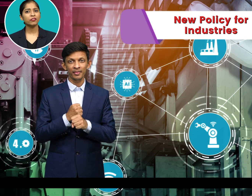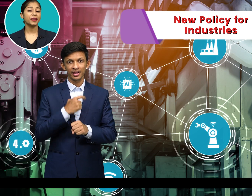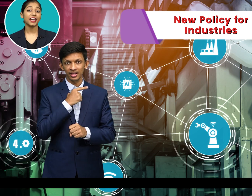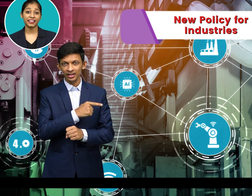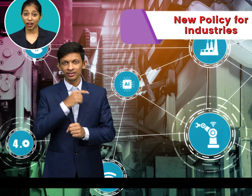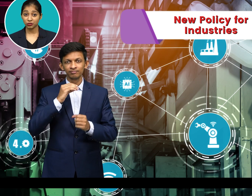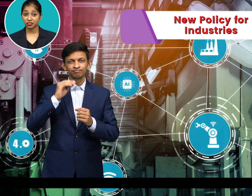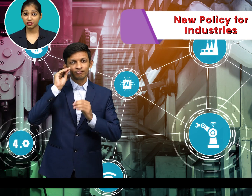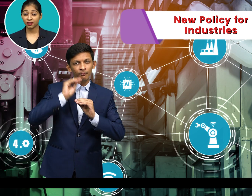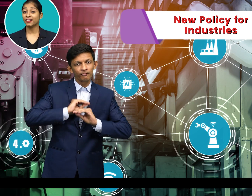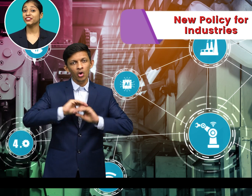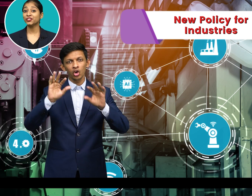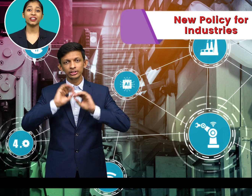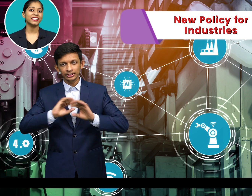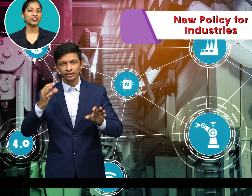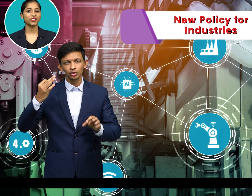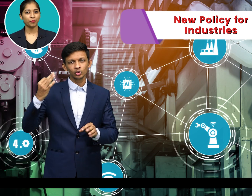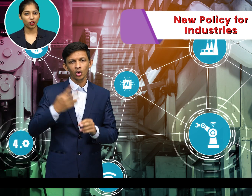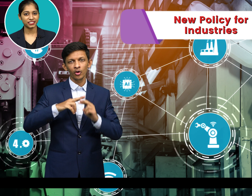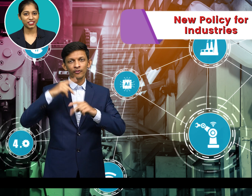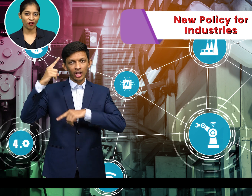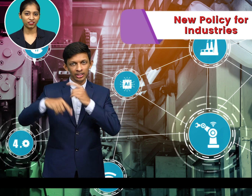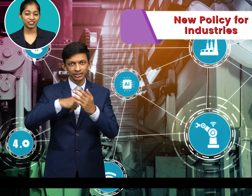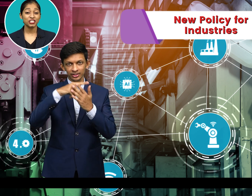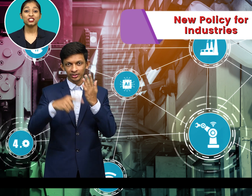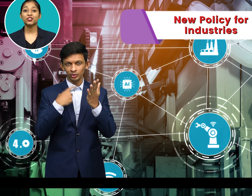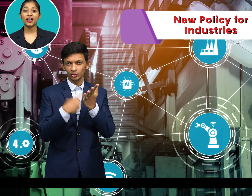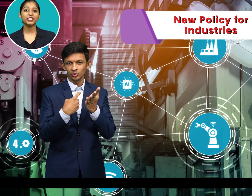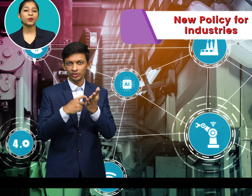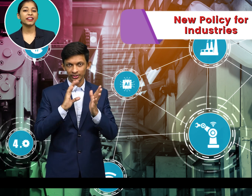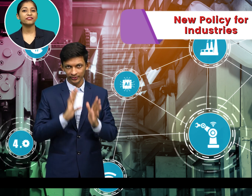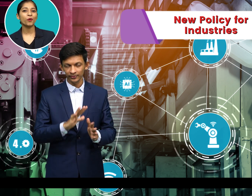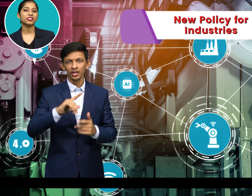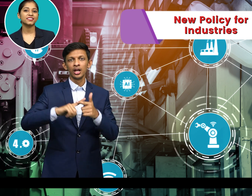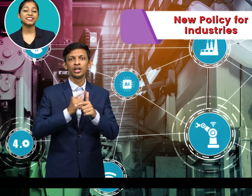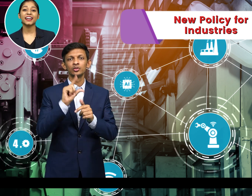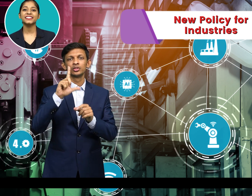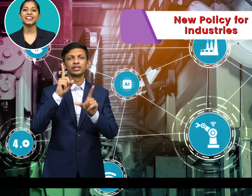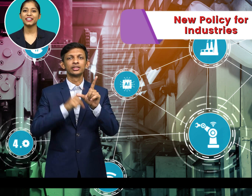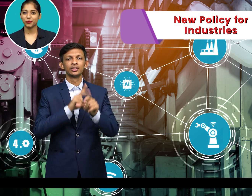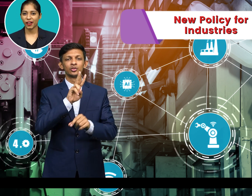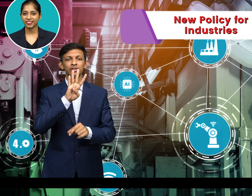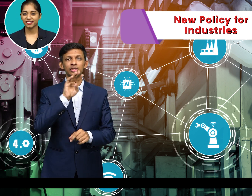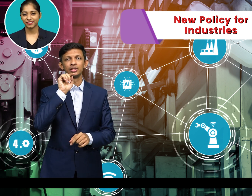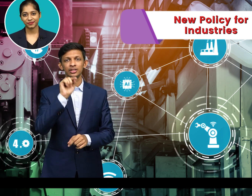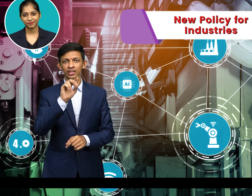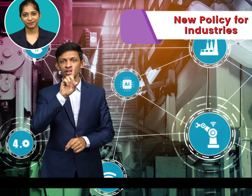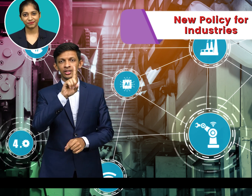The government announced a new industrial policy on July 24,